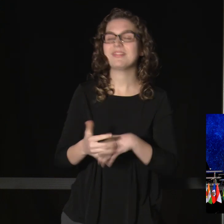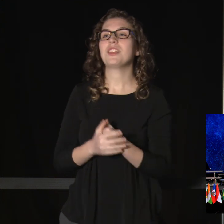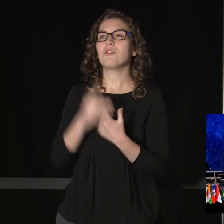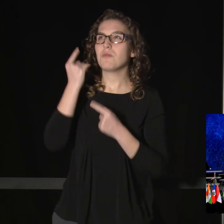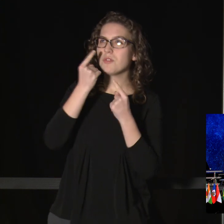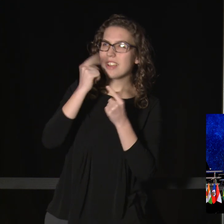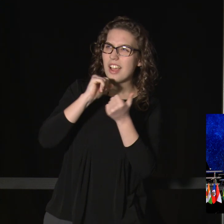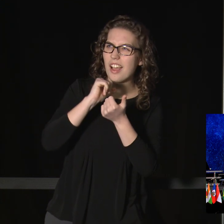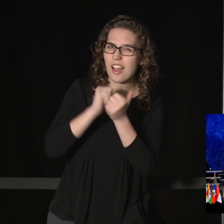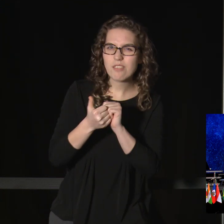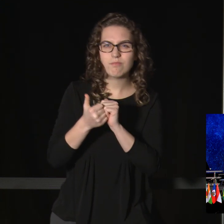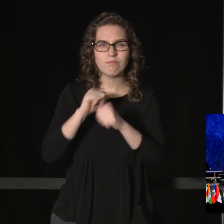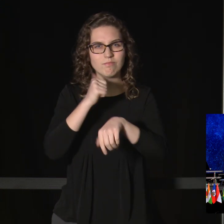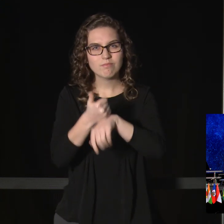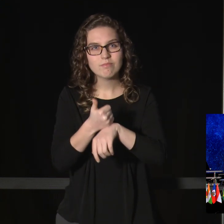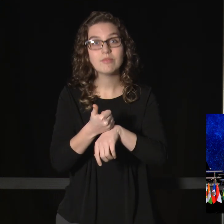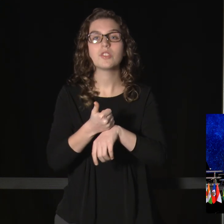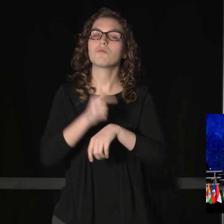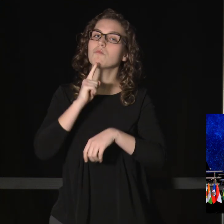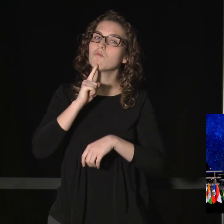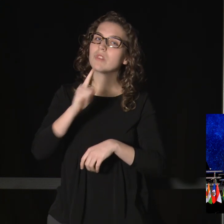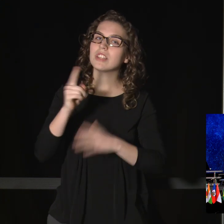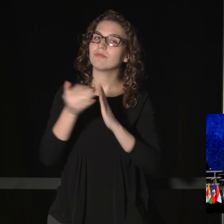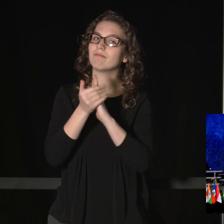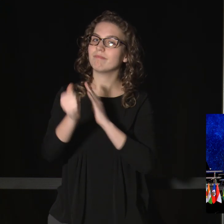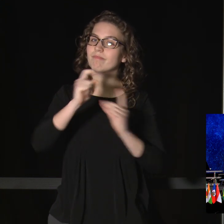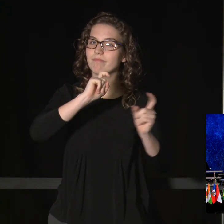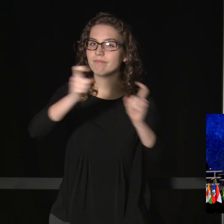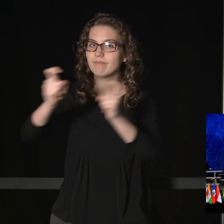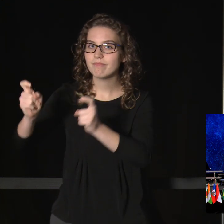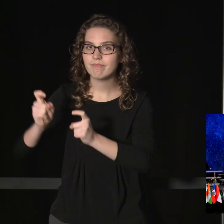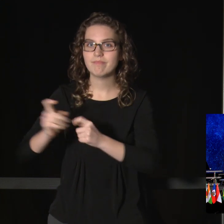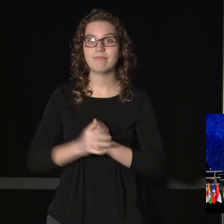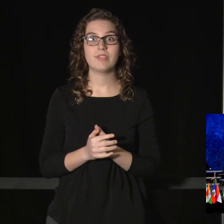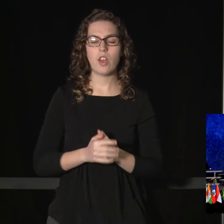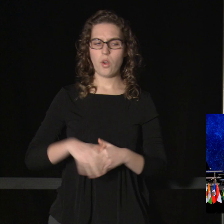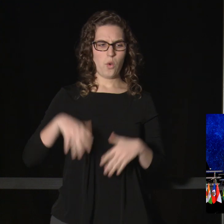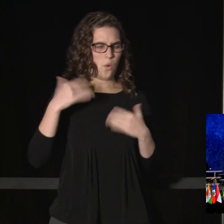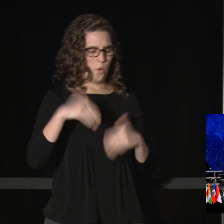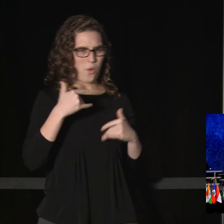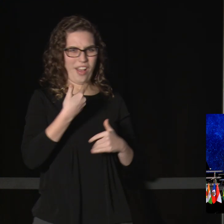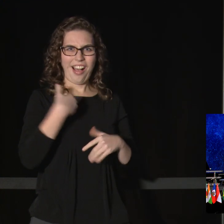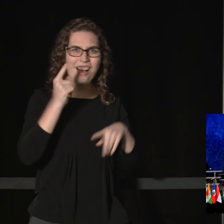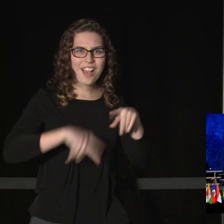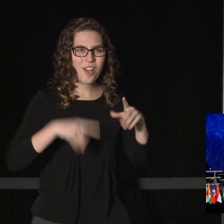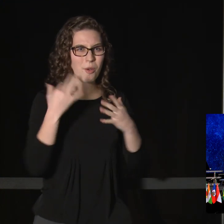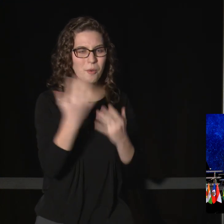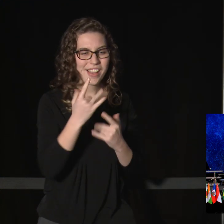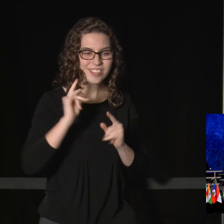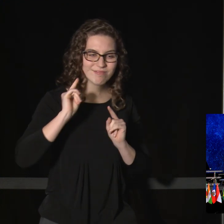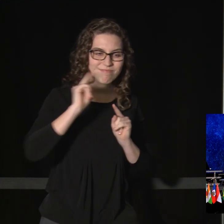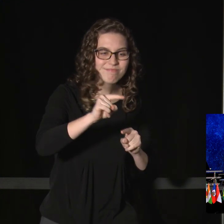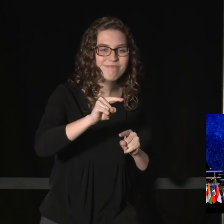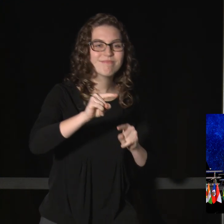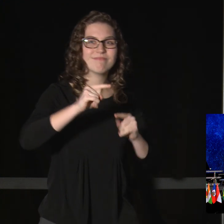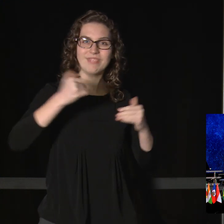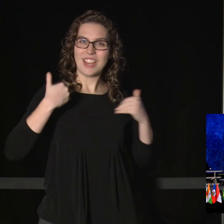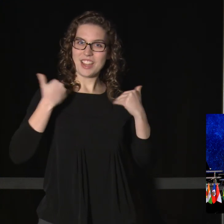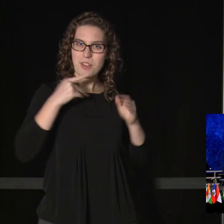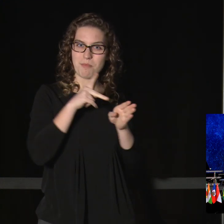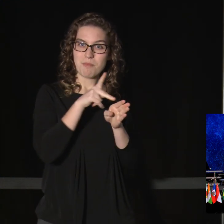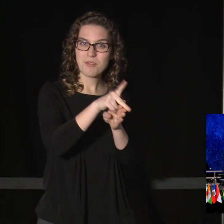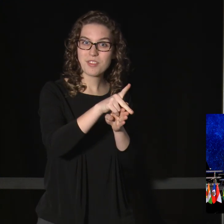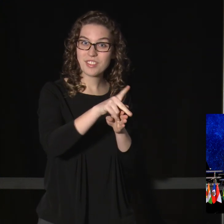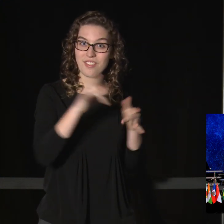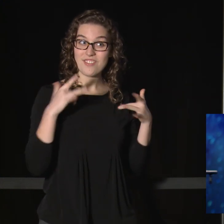that and give real skills at this event. Wow, Michelle, I can't wait to come to the ASI Young Professionals event